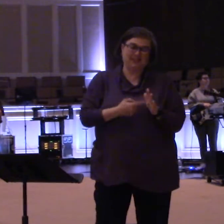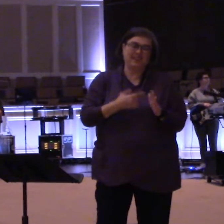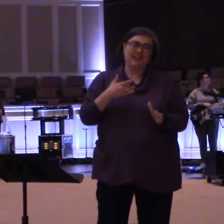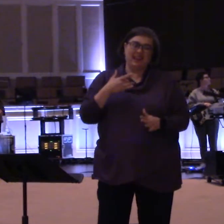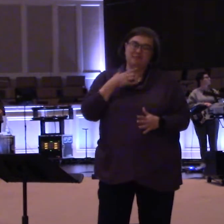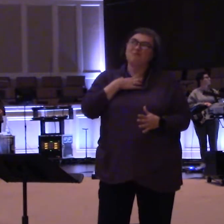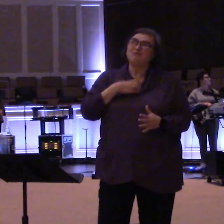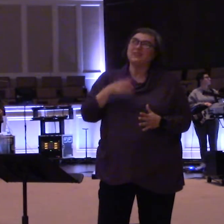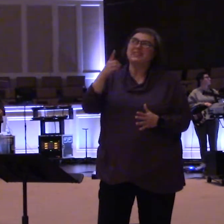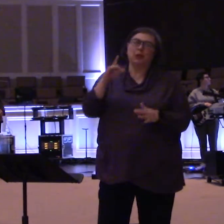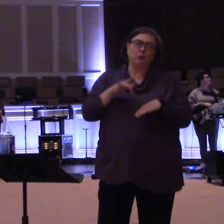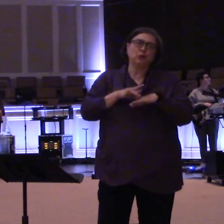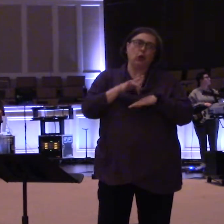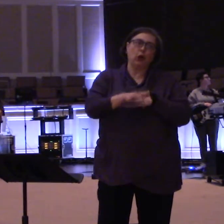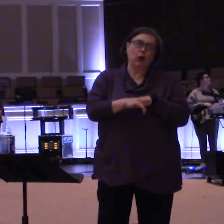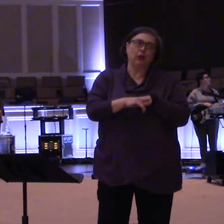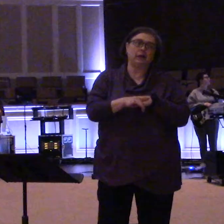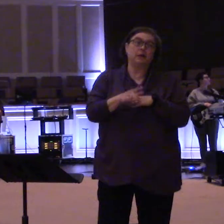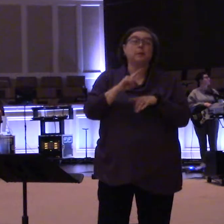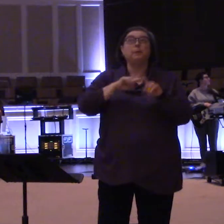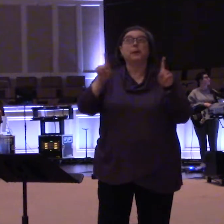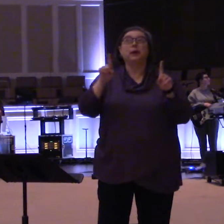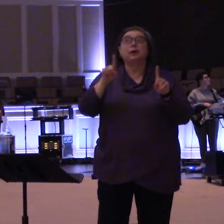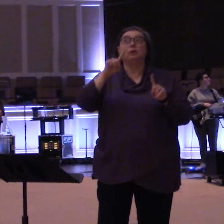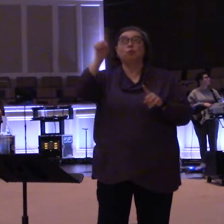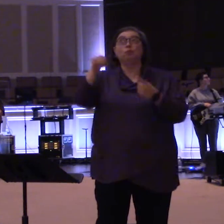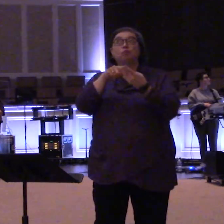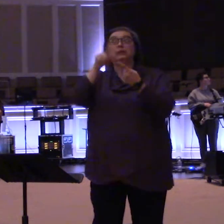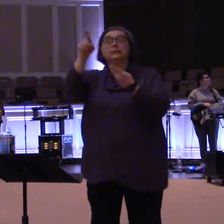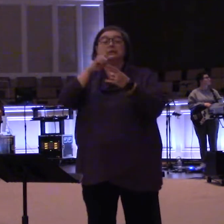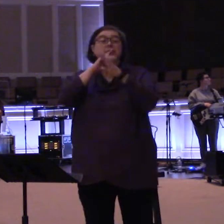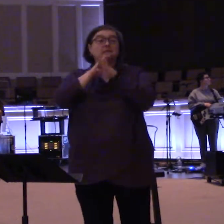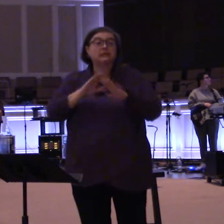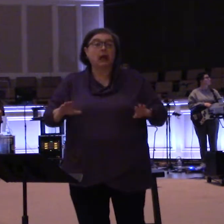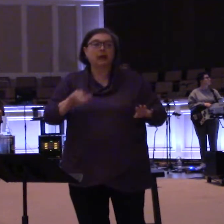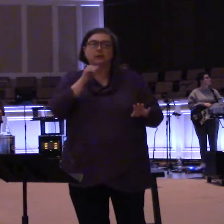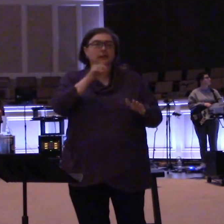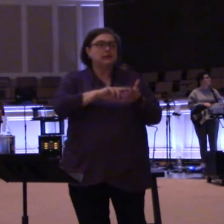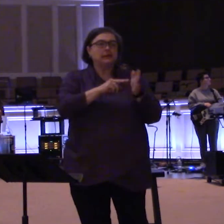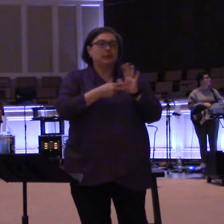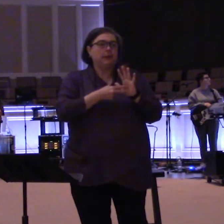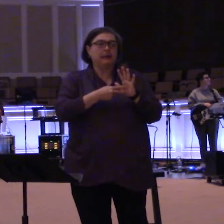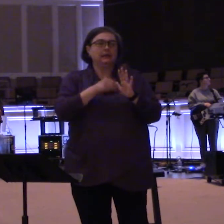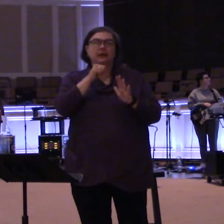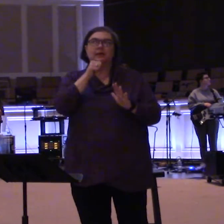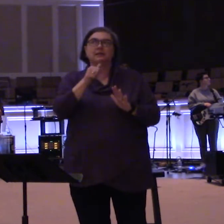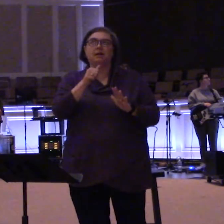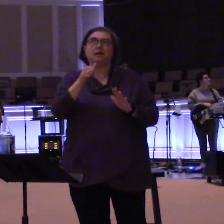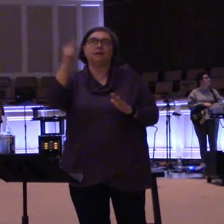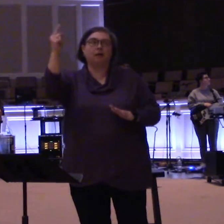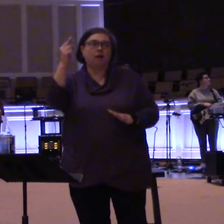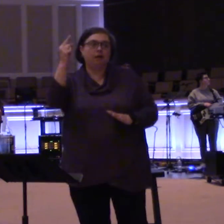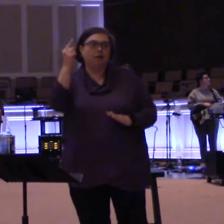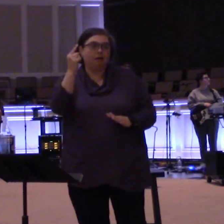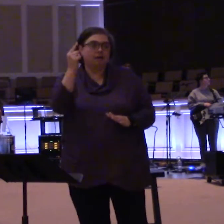just because he is silent doesn't mean he isn't inching closer.